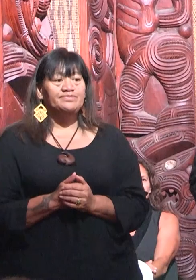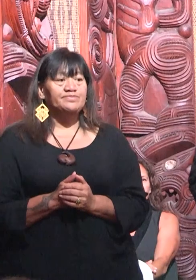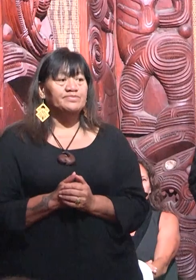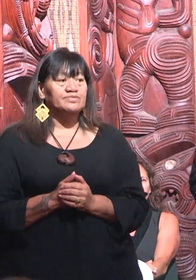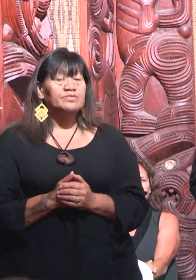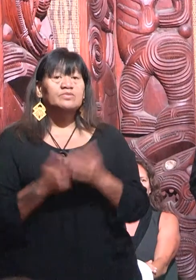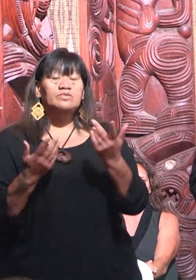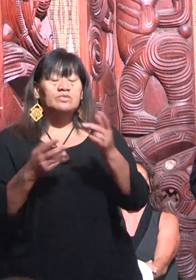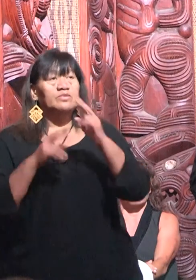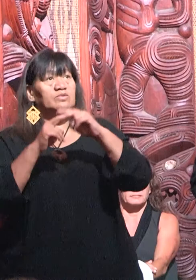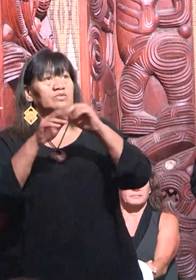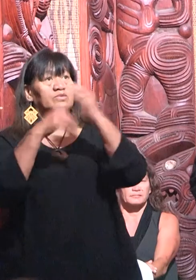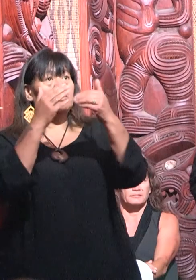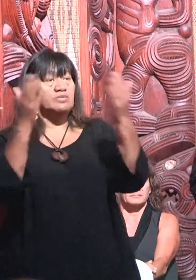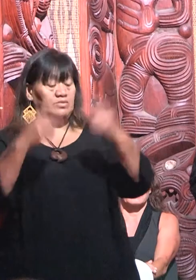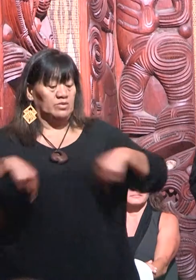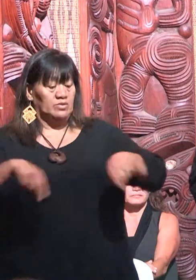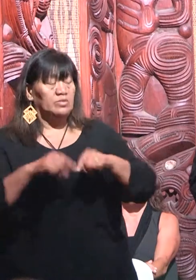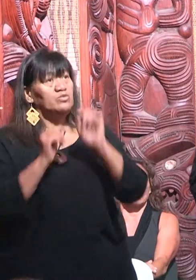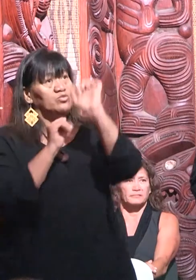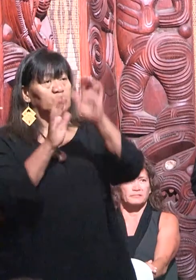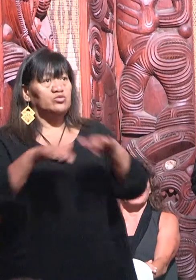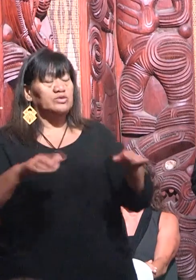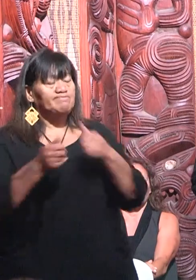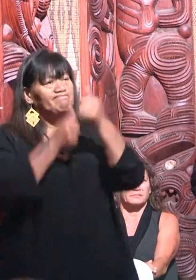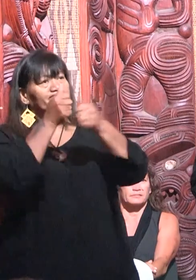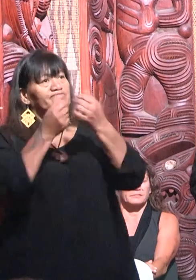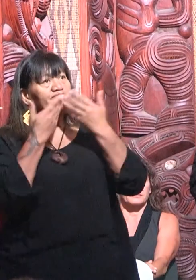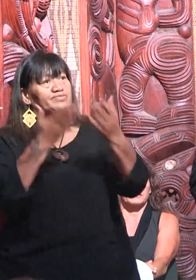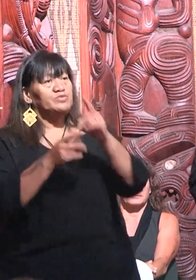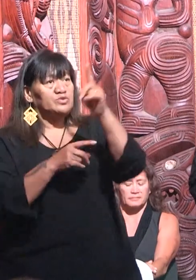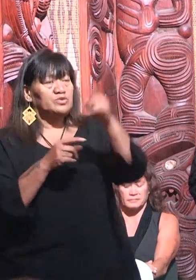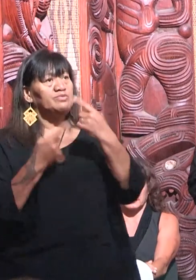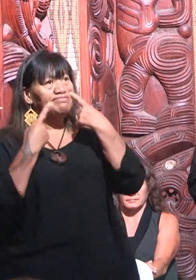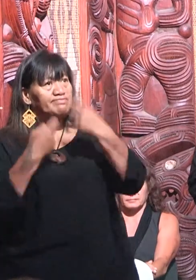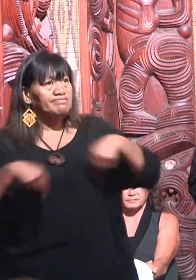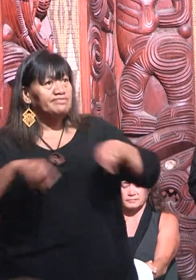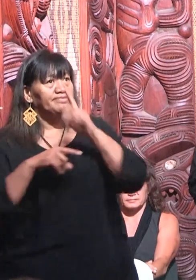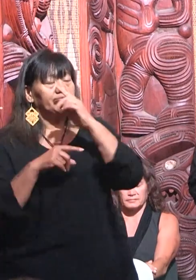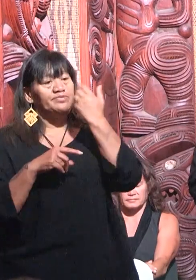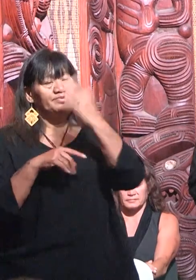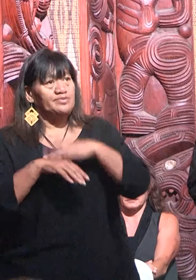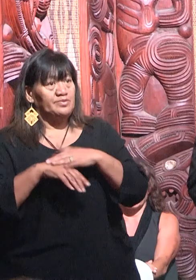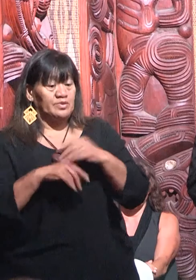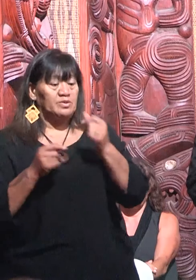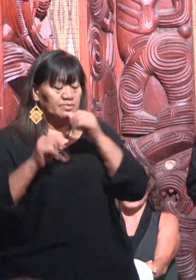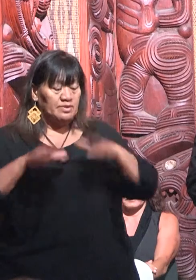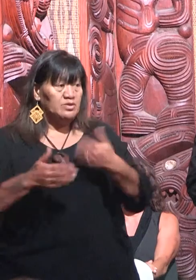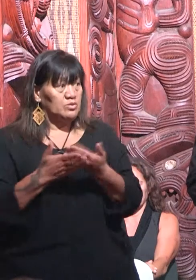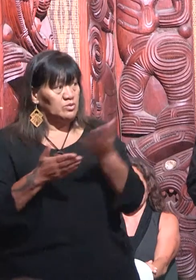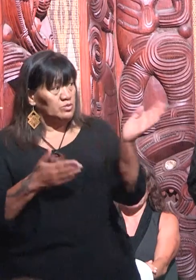E tō mātou mātou nui te rangi, e nei mātou o pononga e tuku whakamoemiti atu ki a koe mō a munaakitangu hia nei e koe kerungi ki a